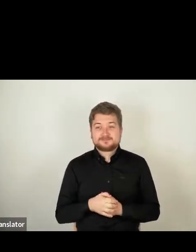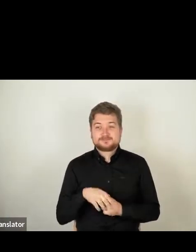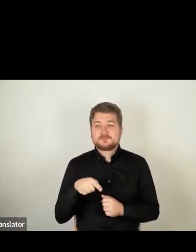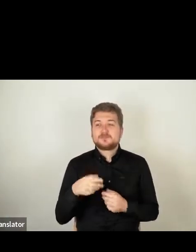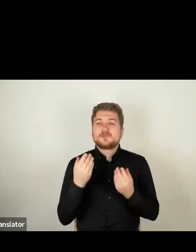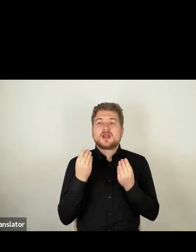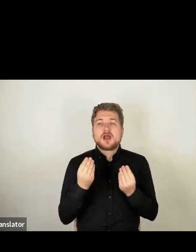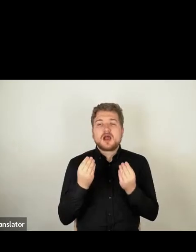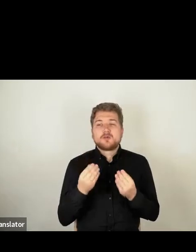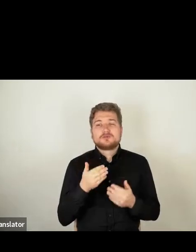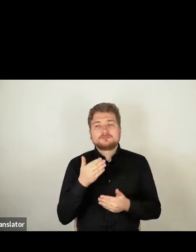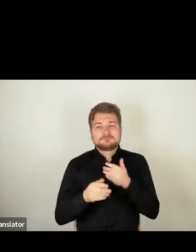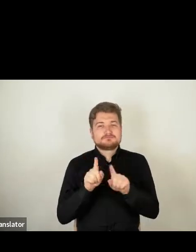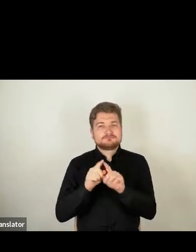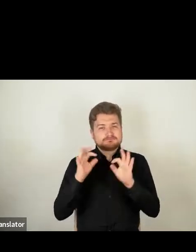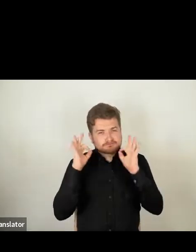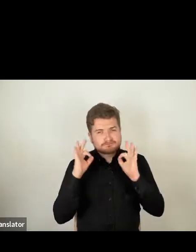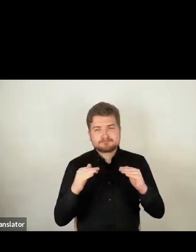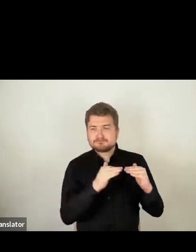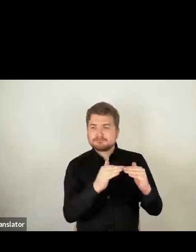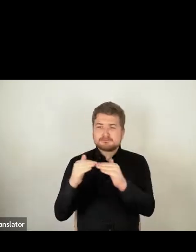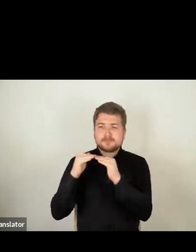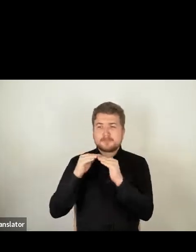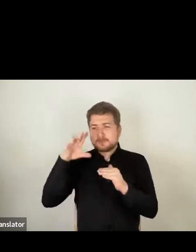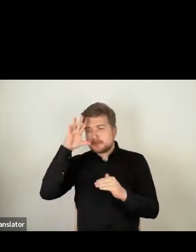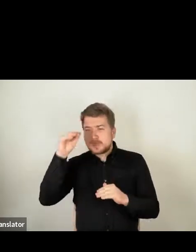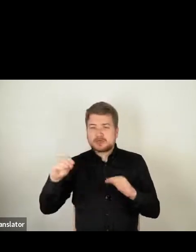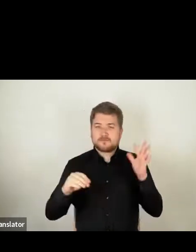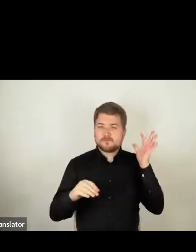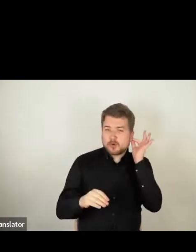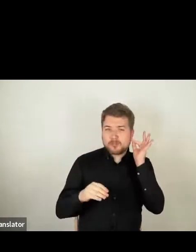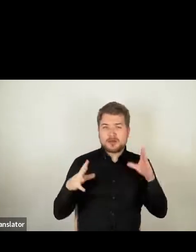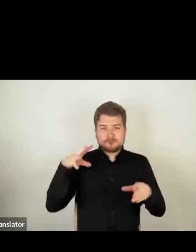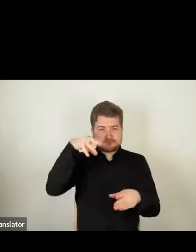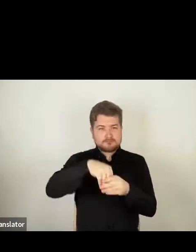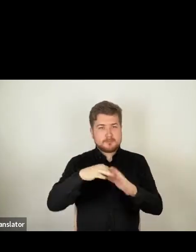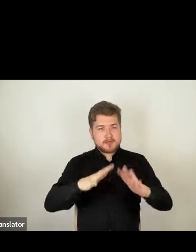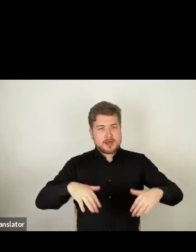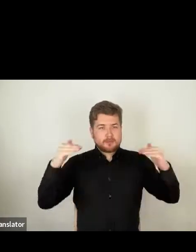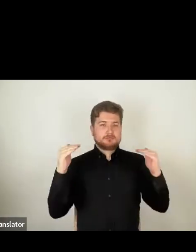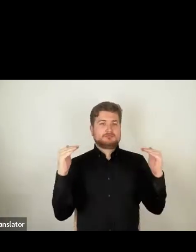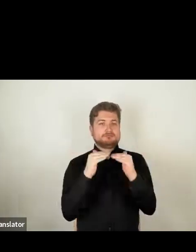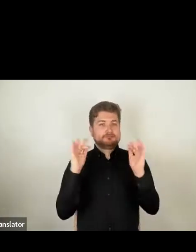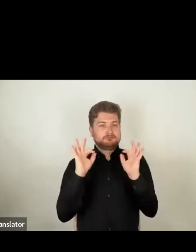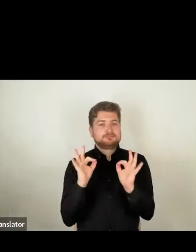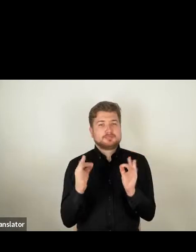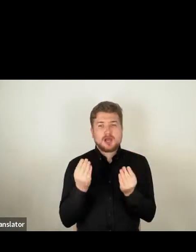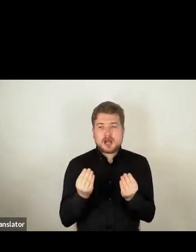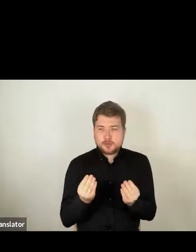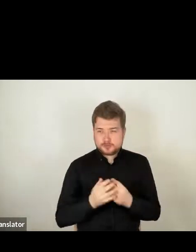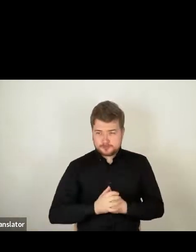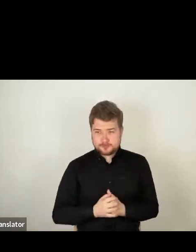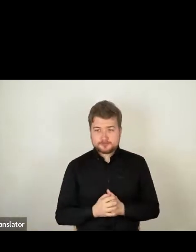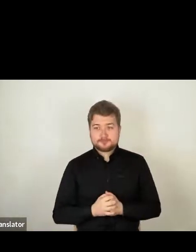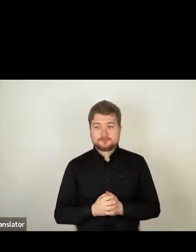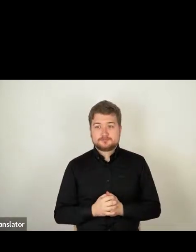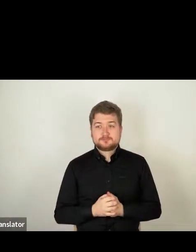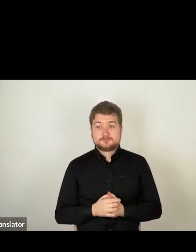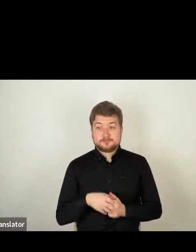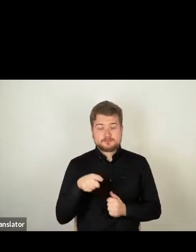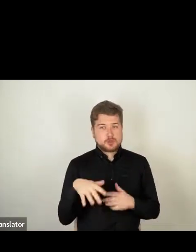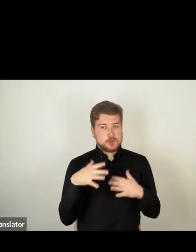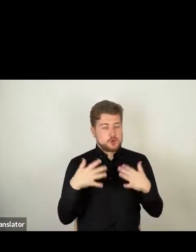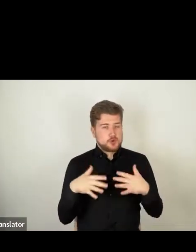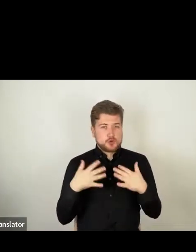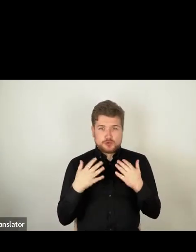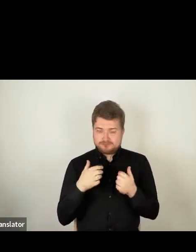Parliament. It is absolutely the product of a truly wonderful collaboration, a collaboration which